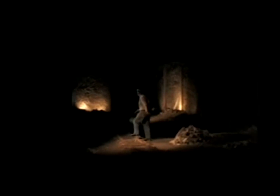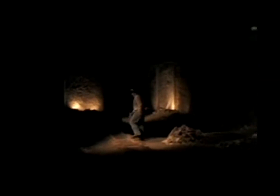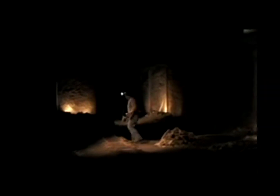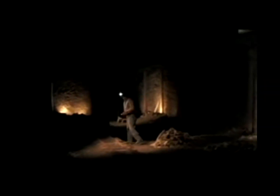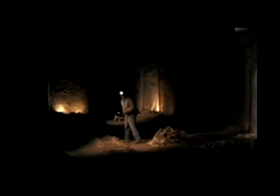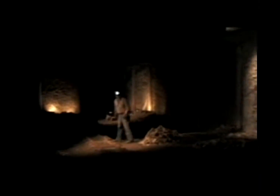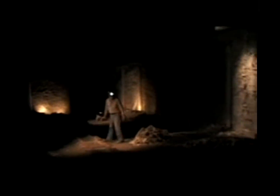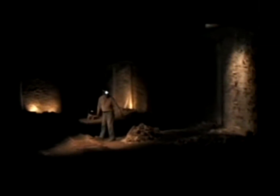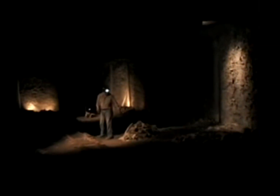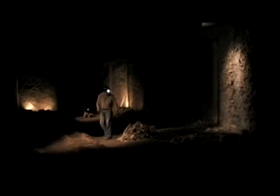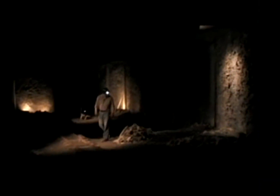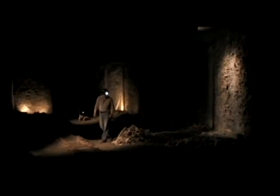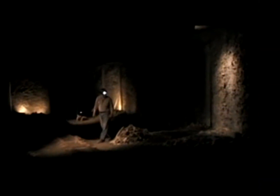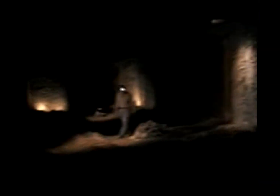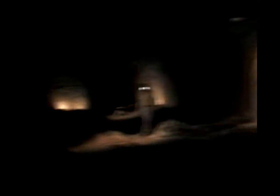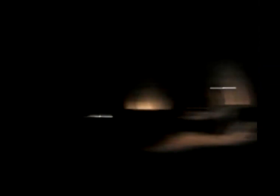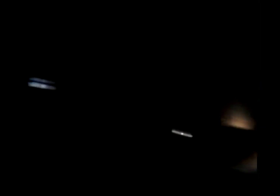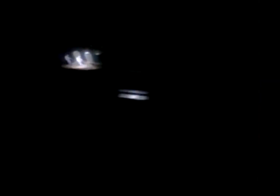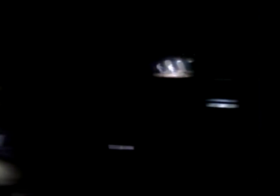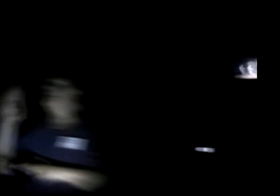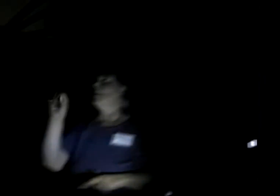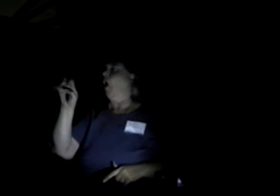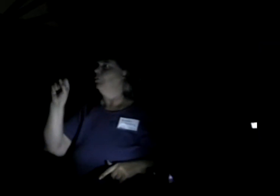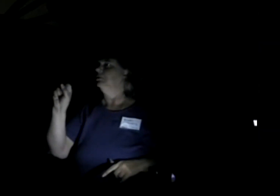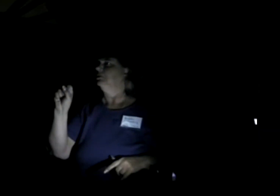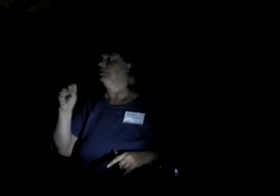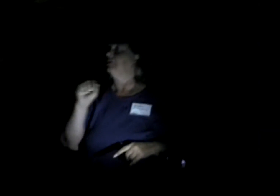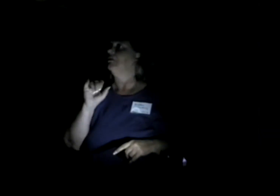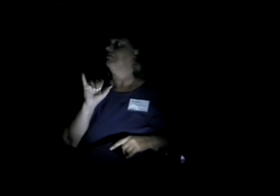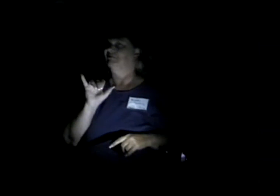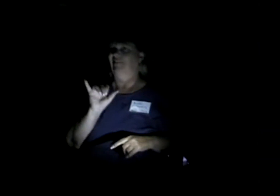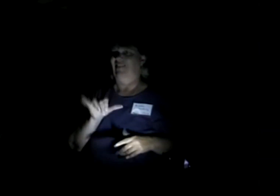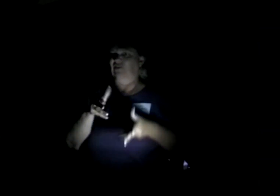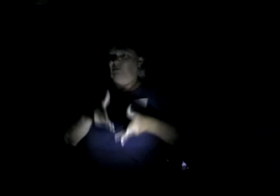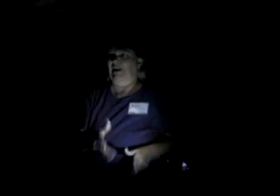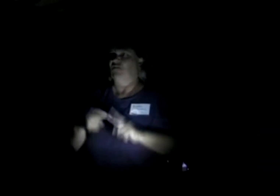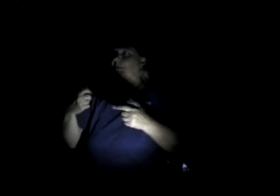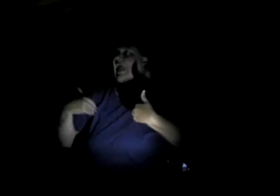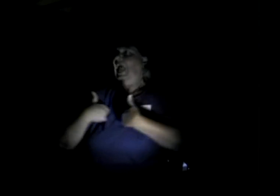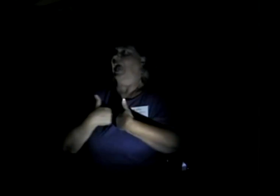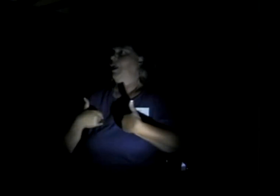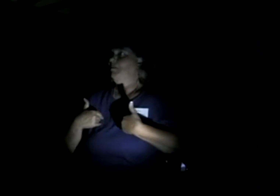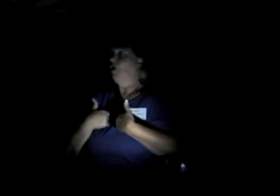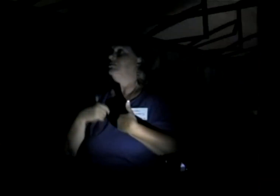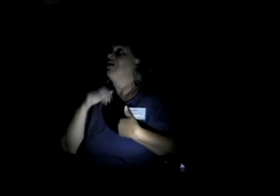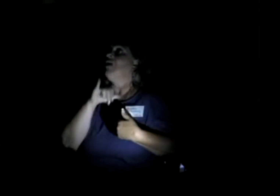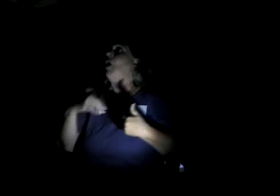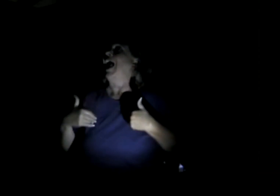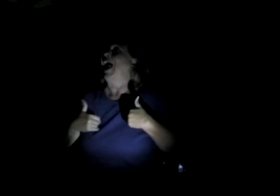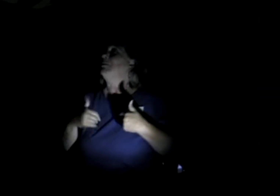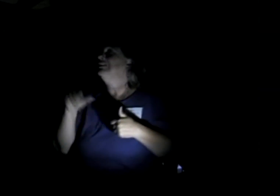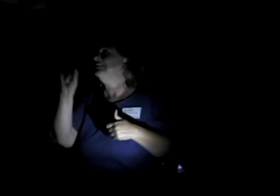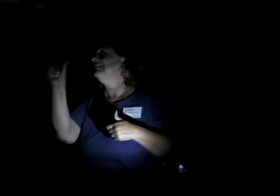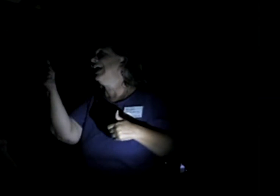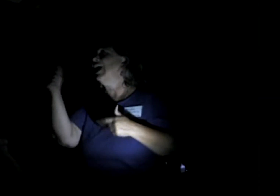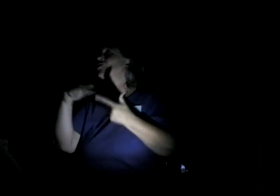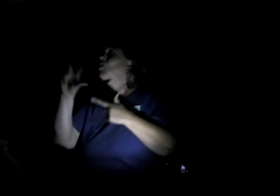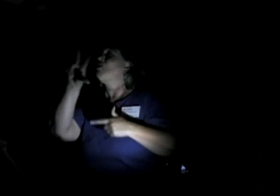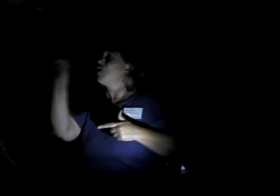a big pile of bones. Now, these are the skeletal remains of animals that existed 10 to 30,000 years